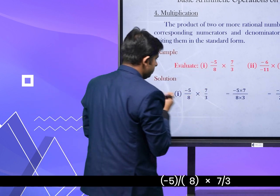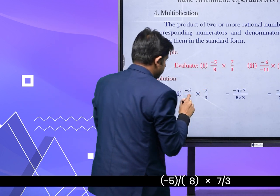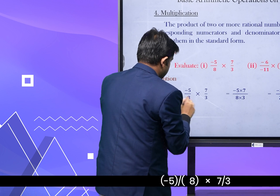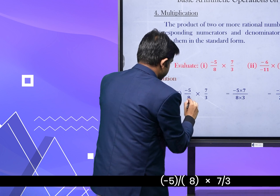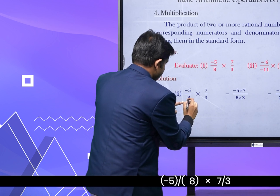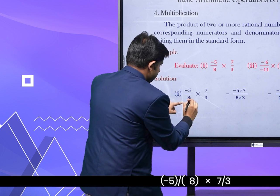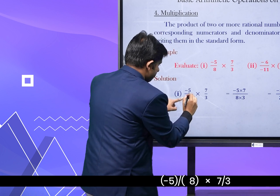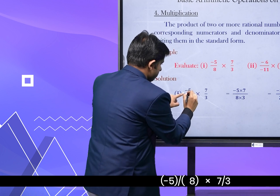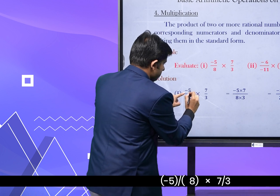3